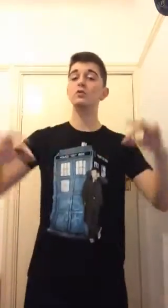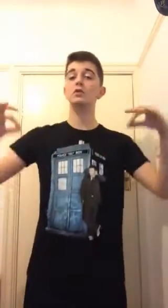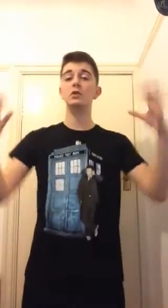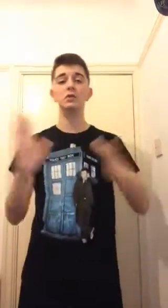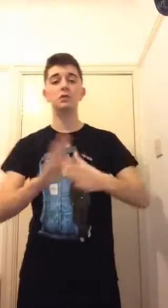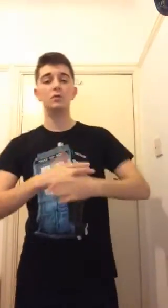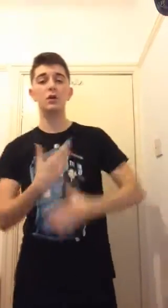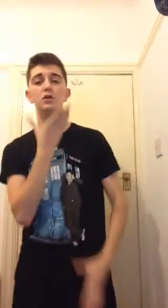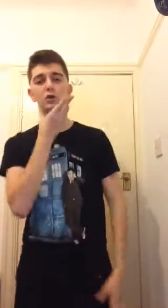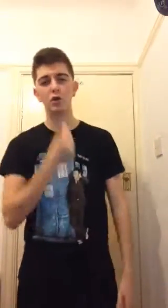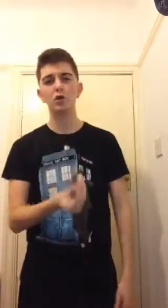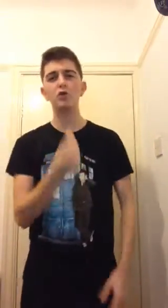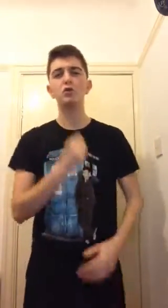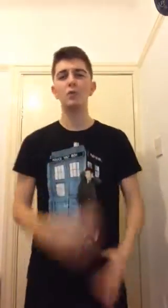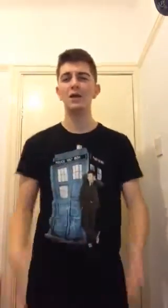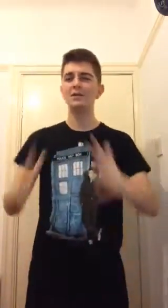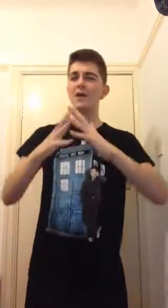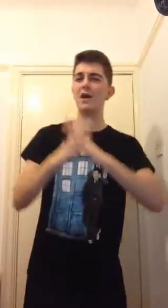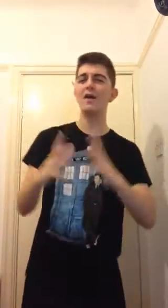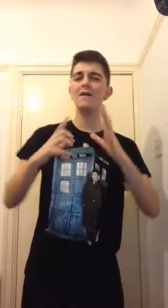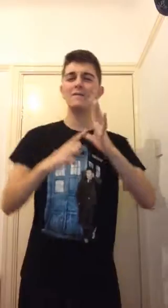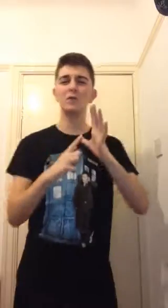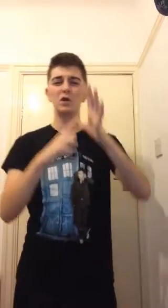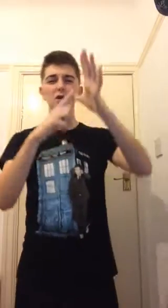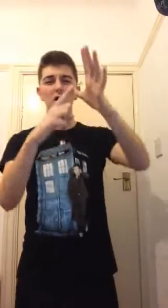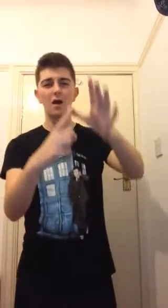christmas towards africa